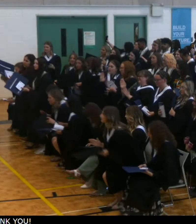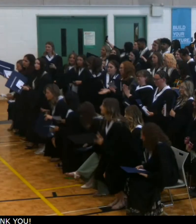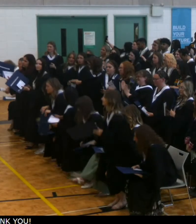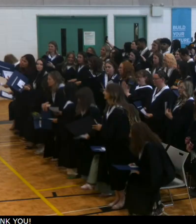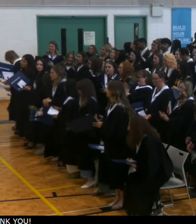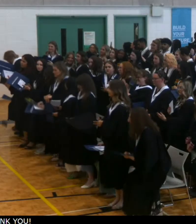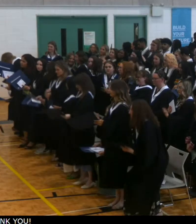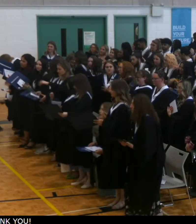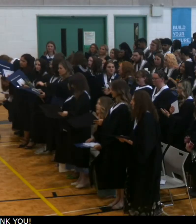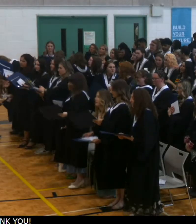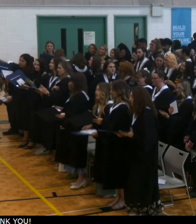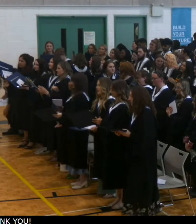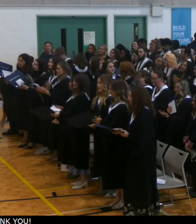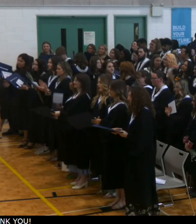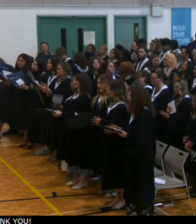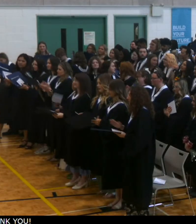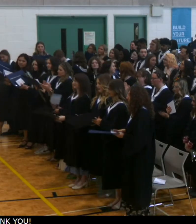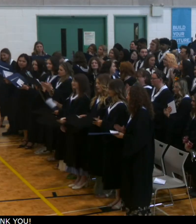Thank you.